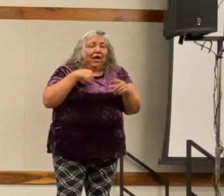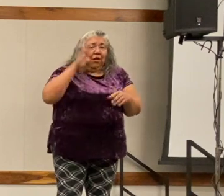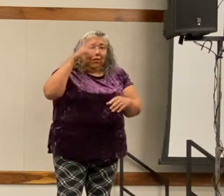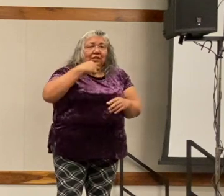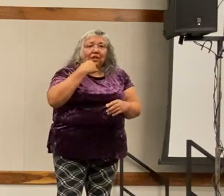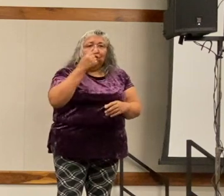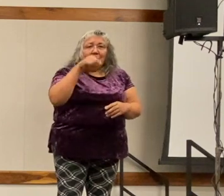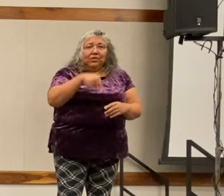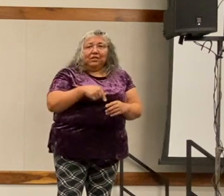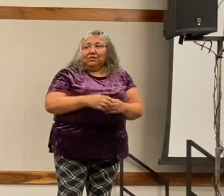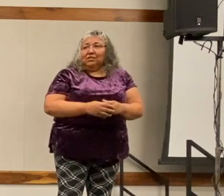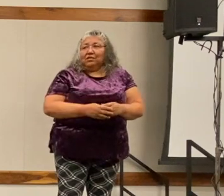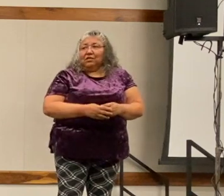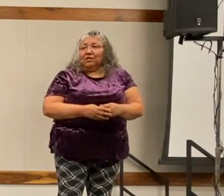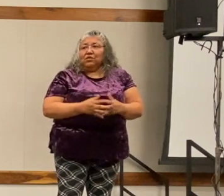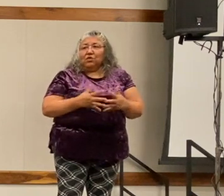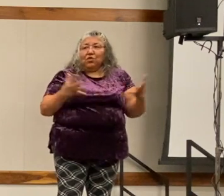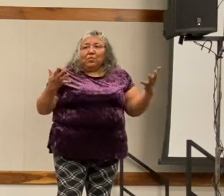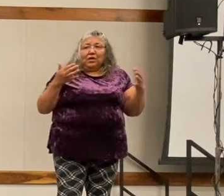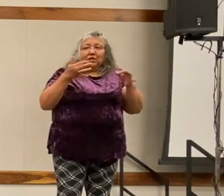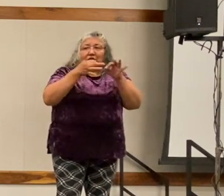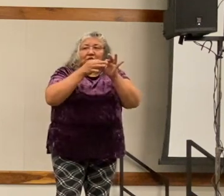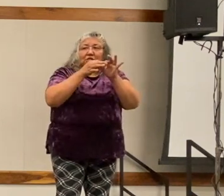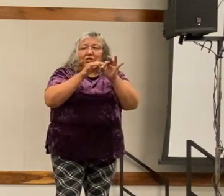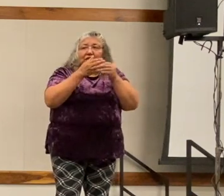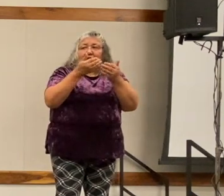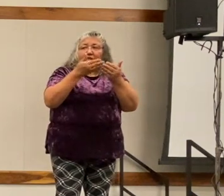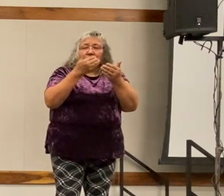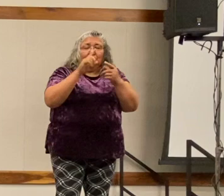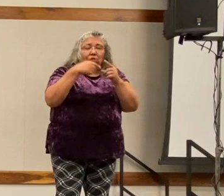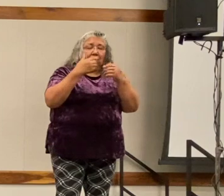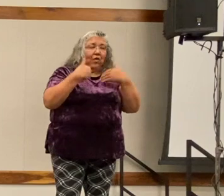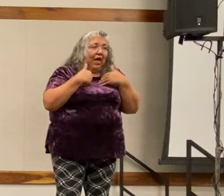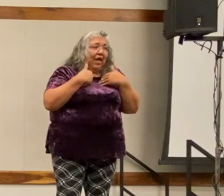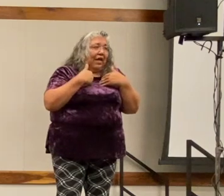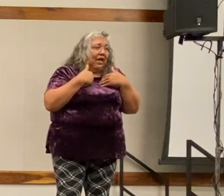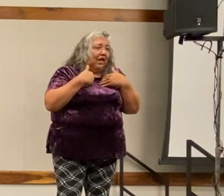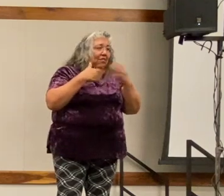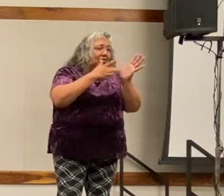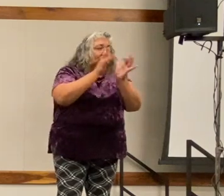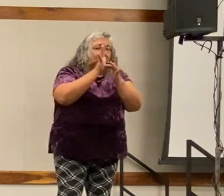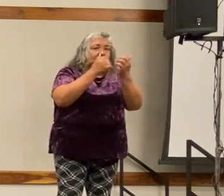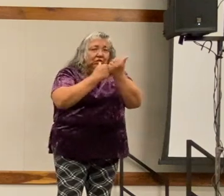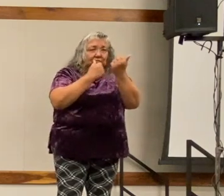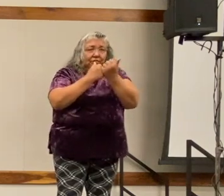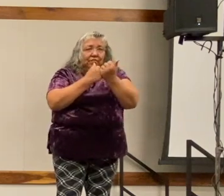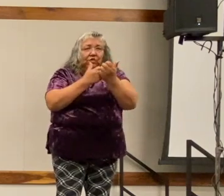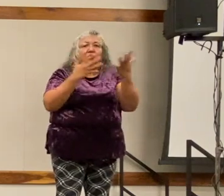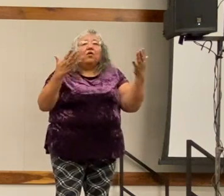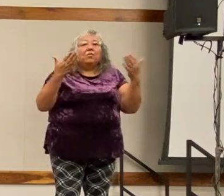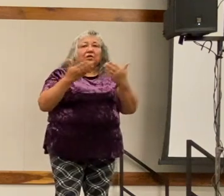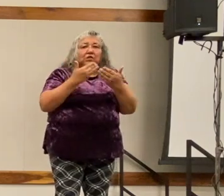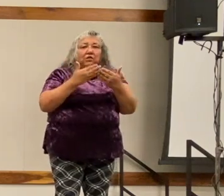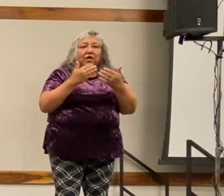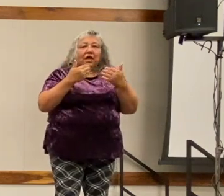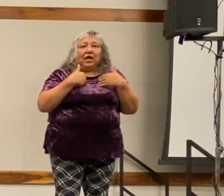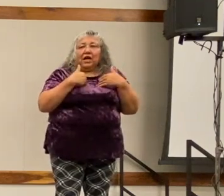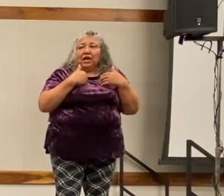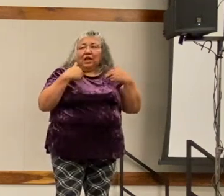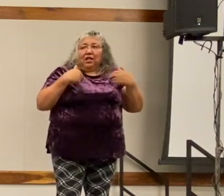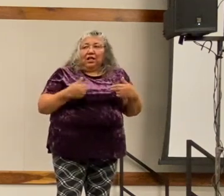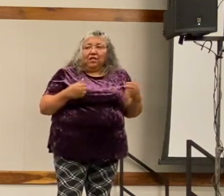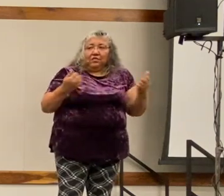this, it is so much easier when you have Jesus on your side. So much easier. I had a health scare this